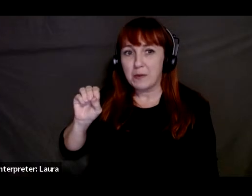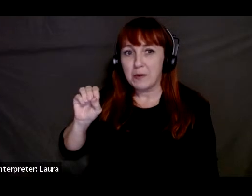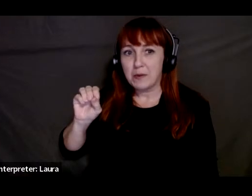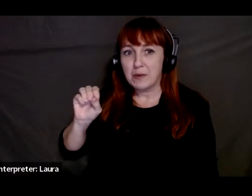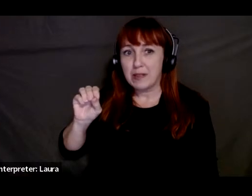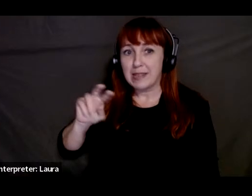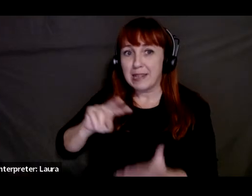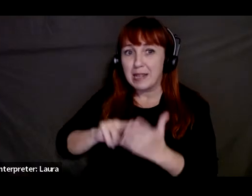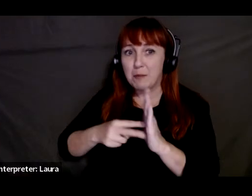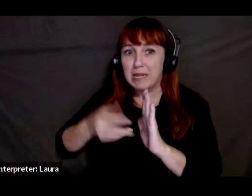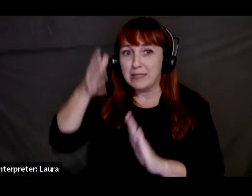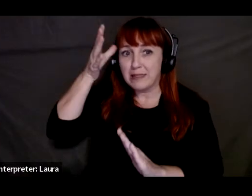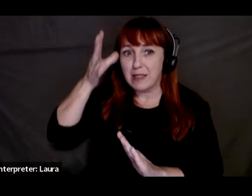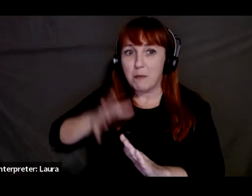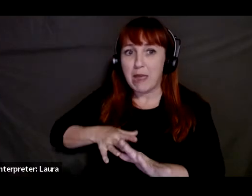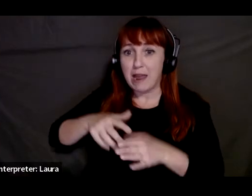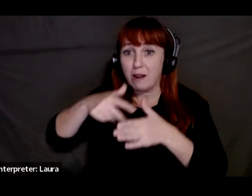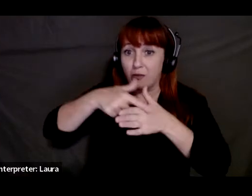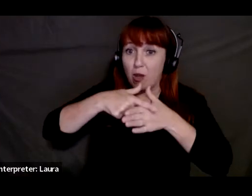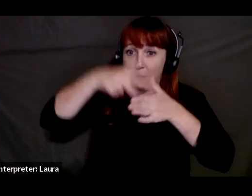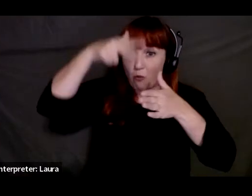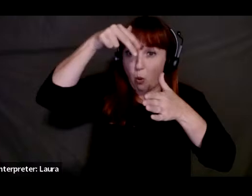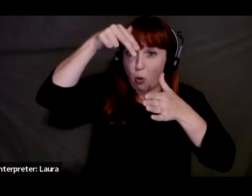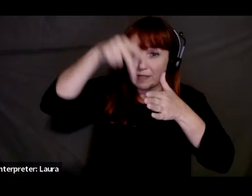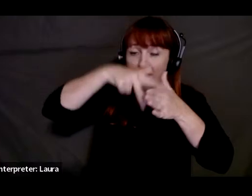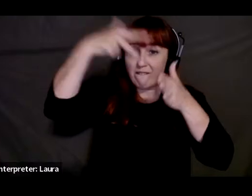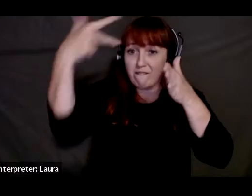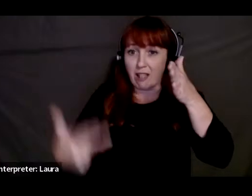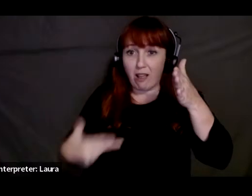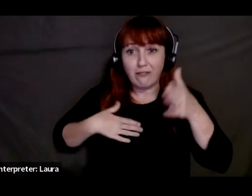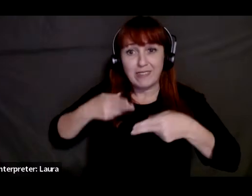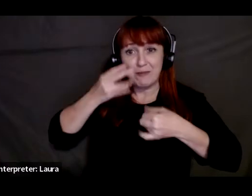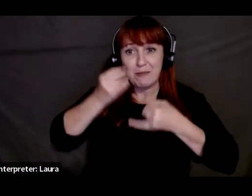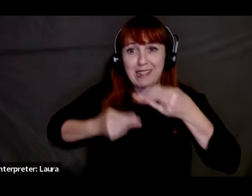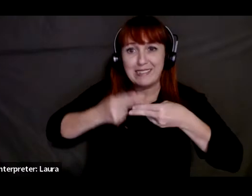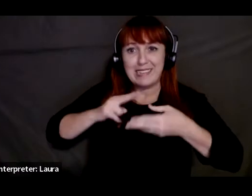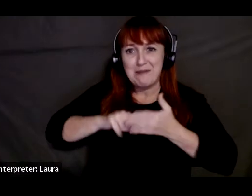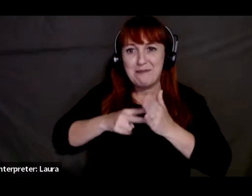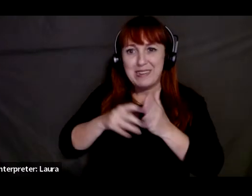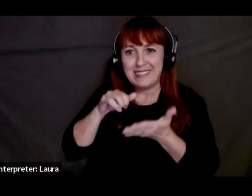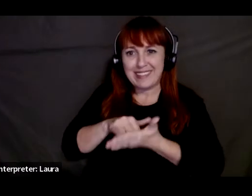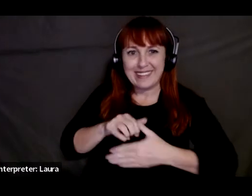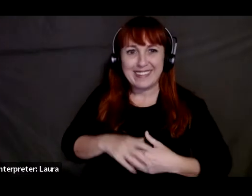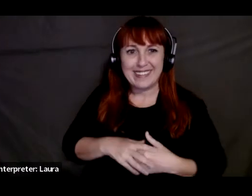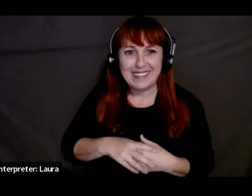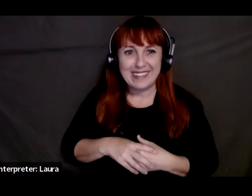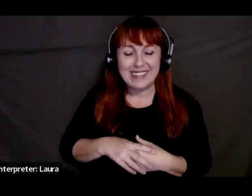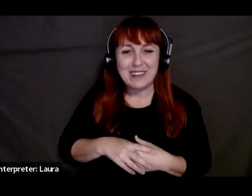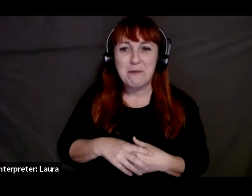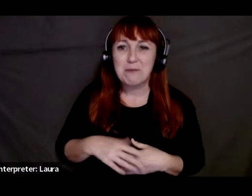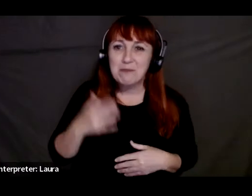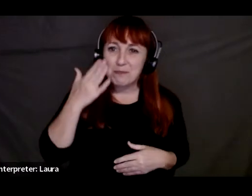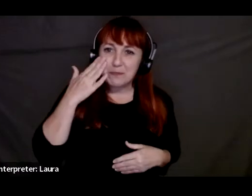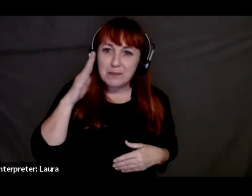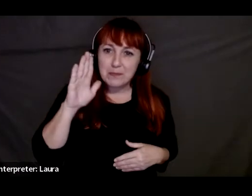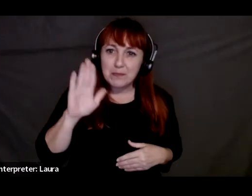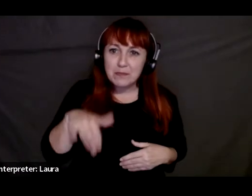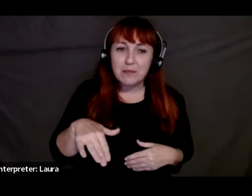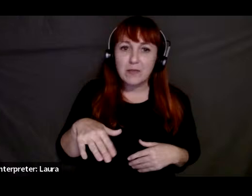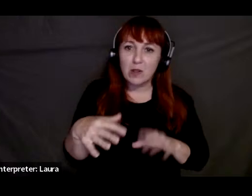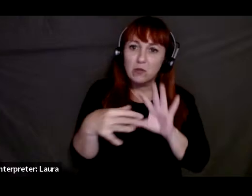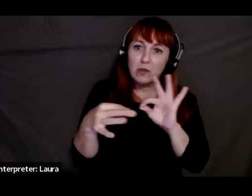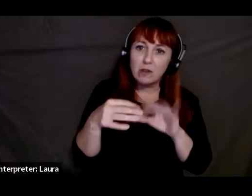It means the man that fell off the horse. That's what my name is. You know, you guys talk